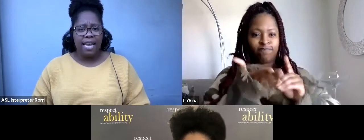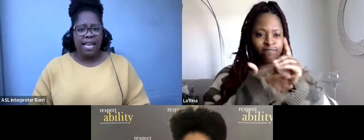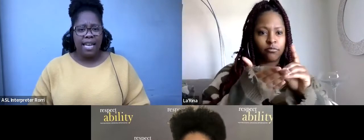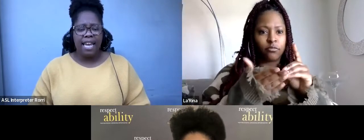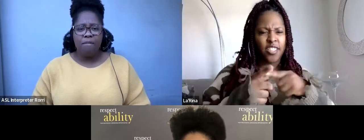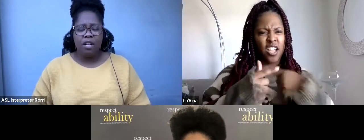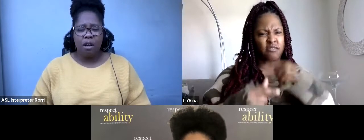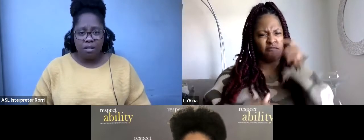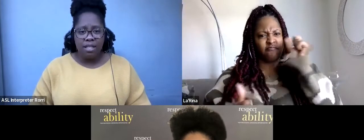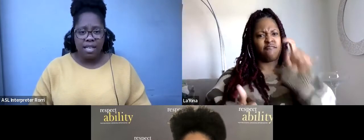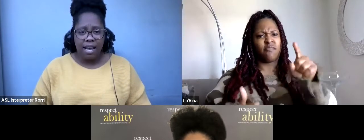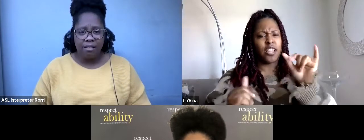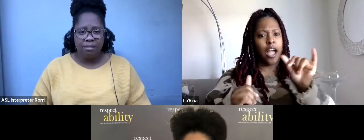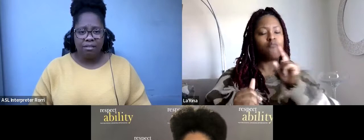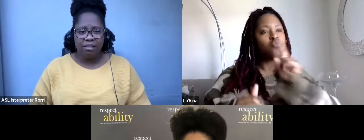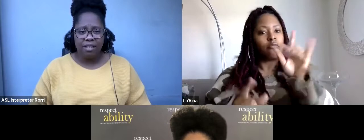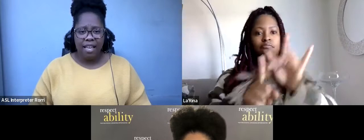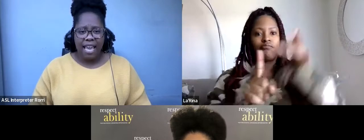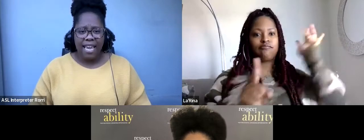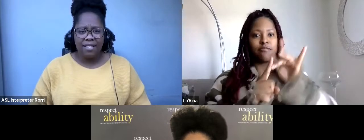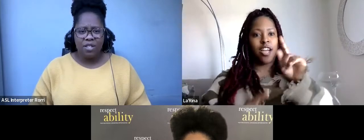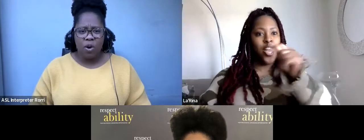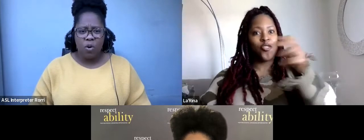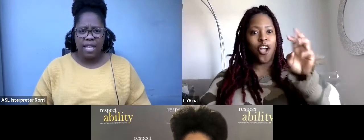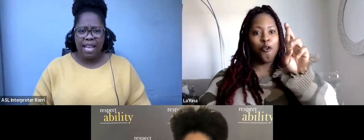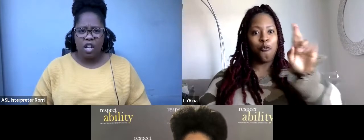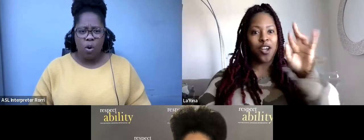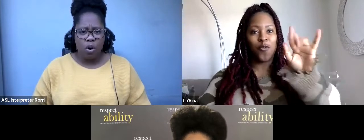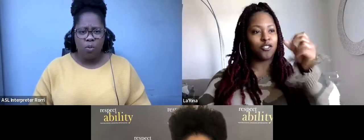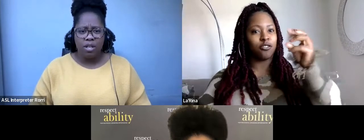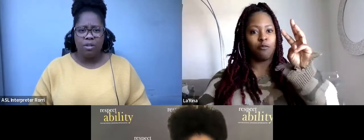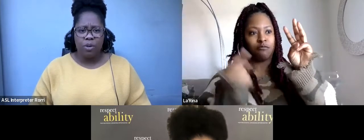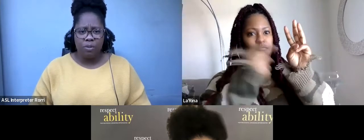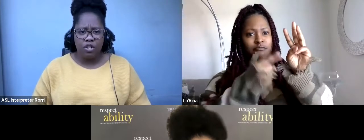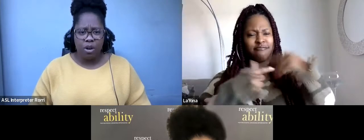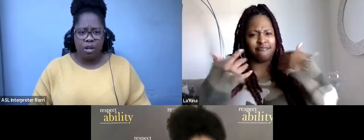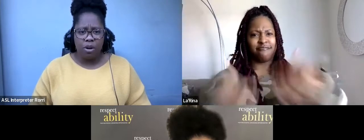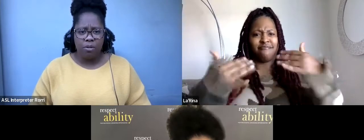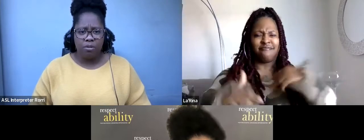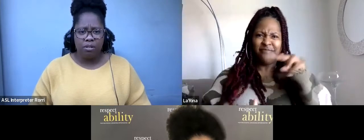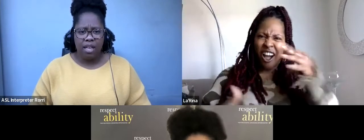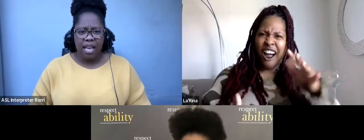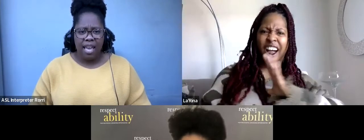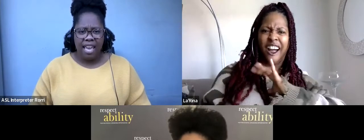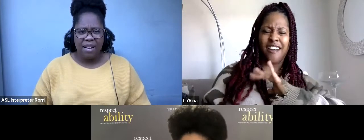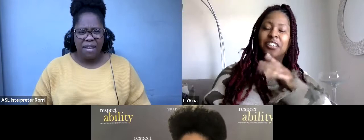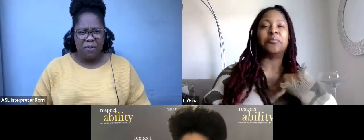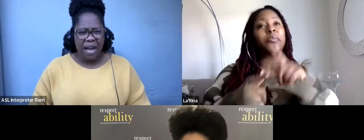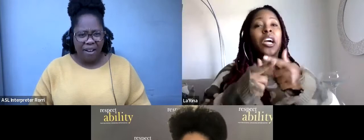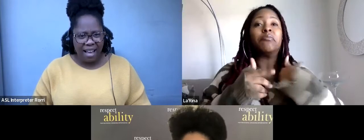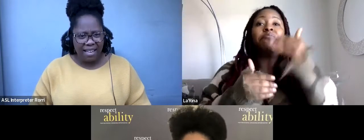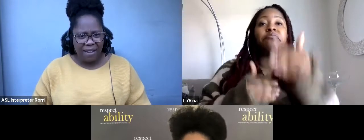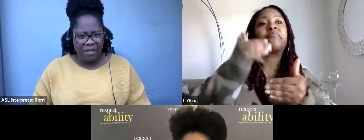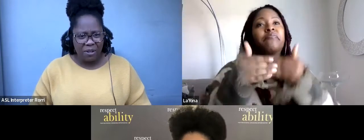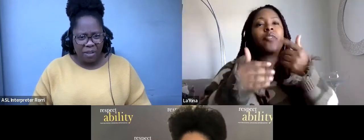but he gave me a logo to design. And so that logo was the RiRi Show logo. And I'm like,